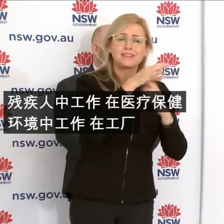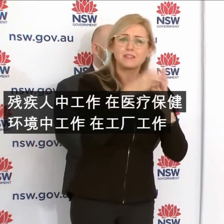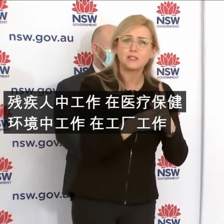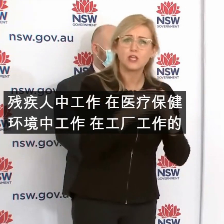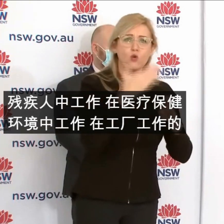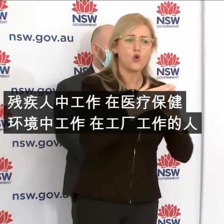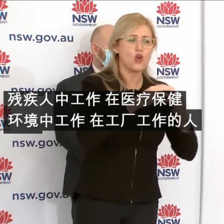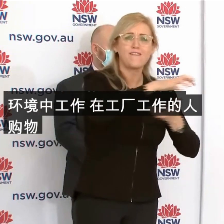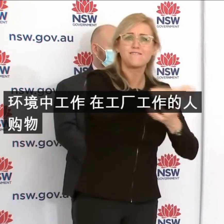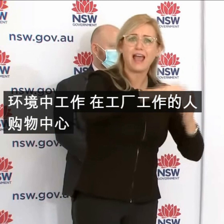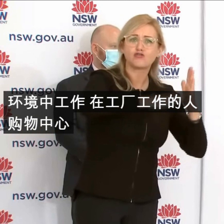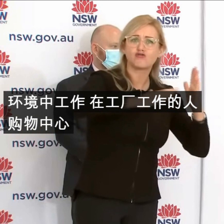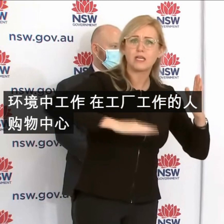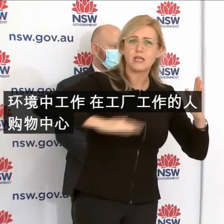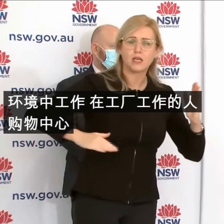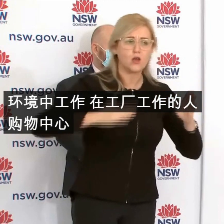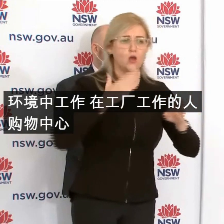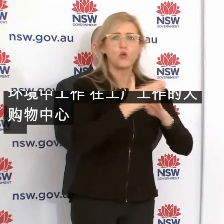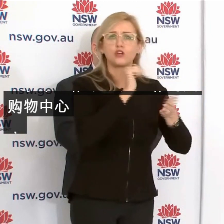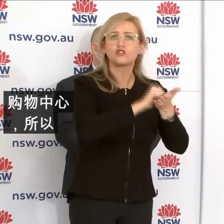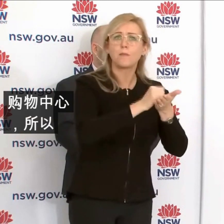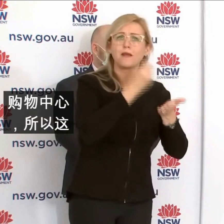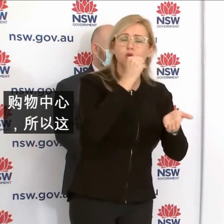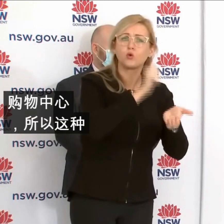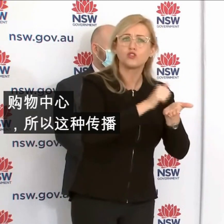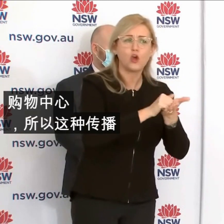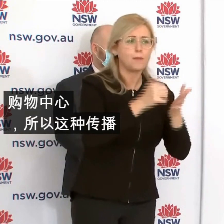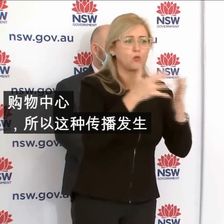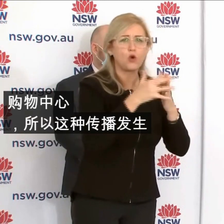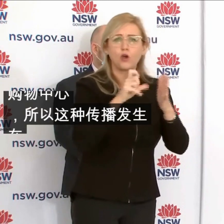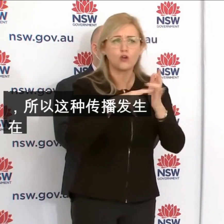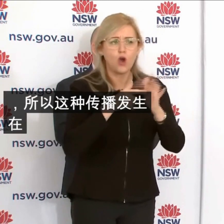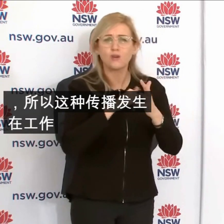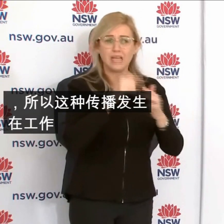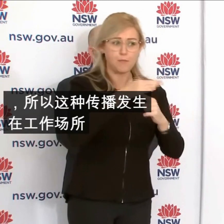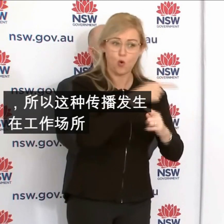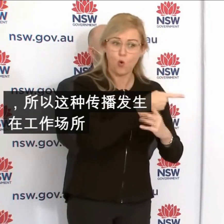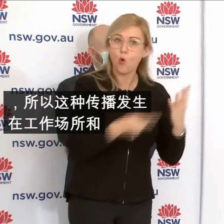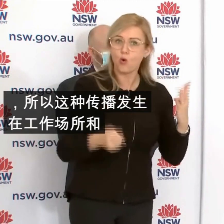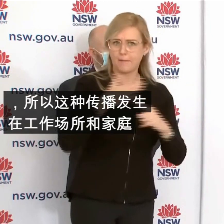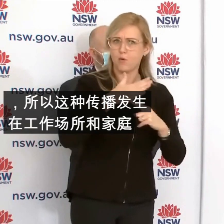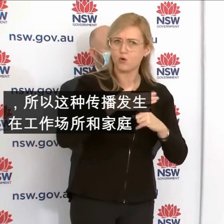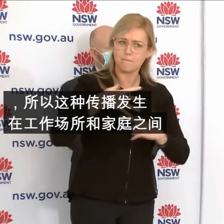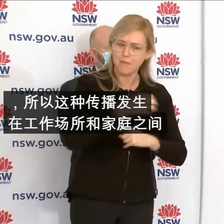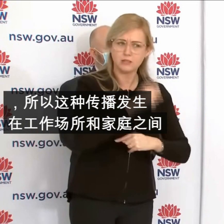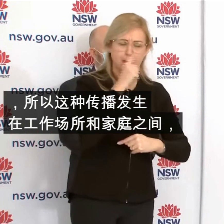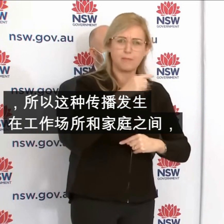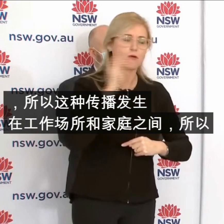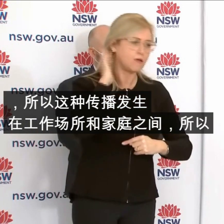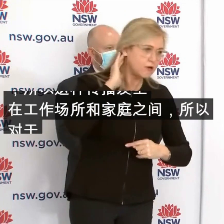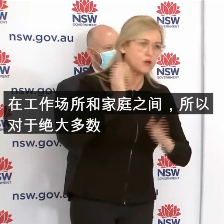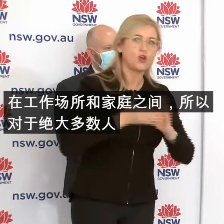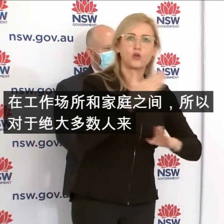in factories, work in shopping centres. And so that transmission is happening between workplaces and